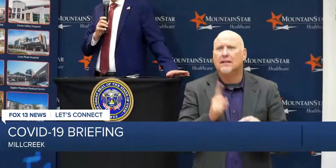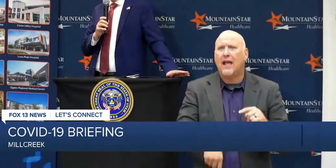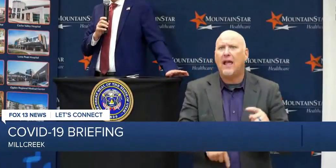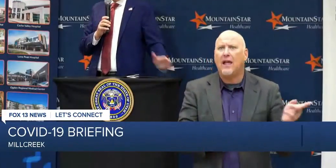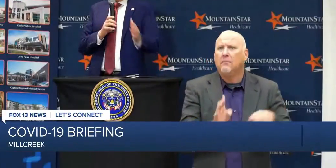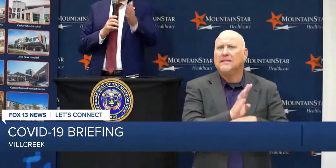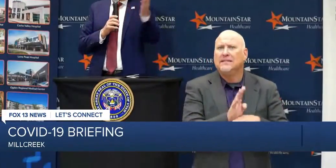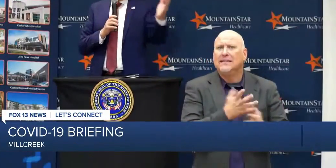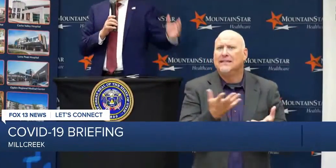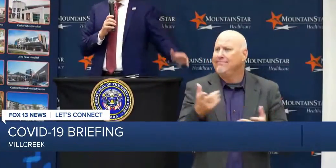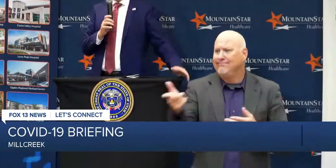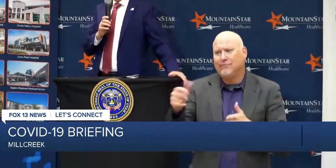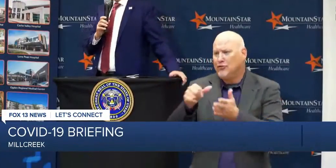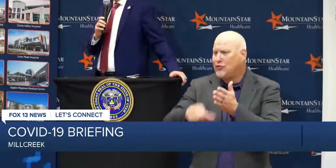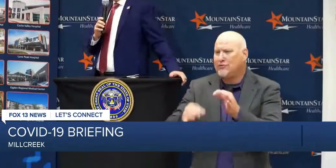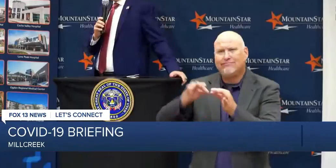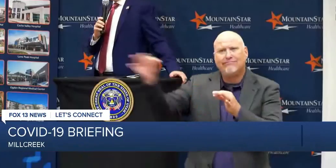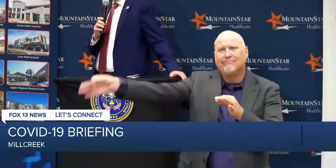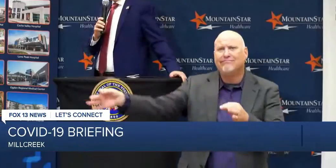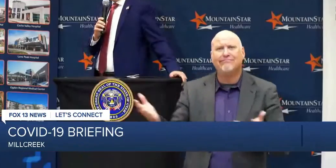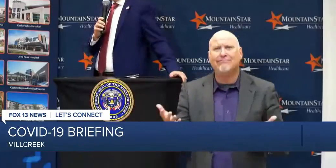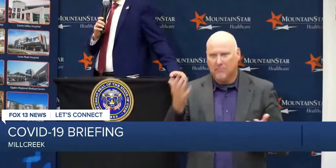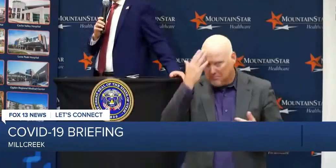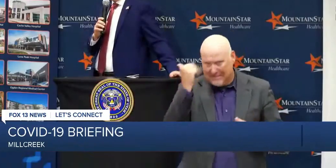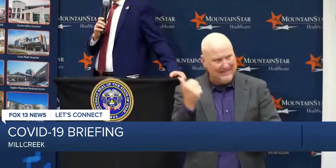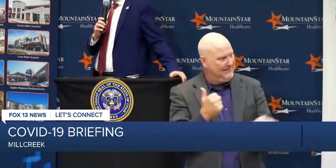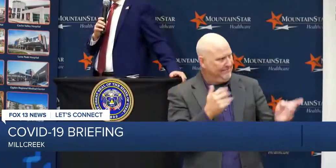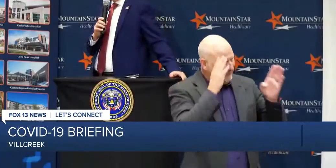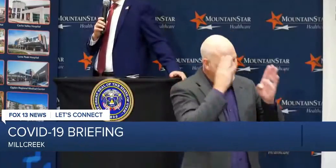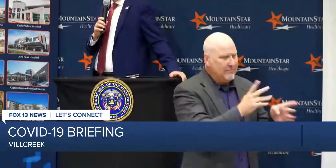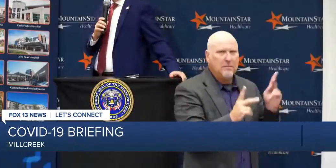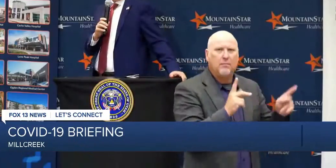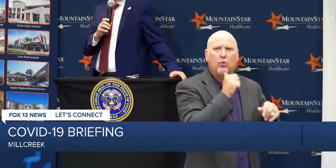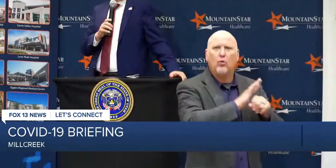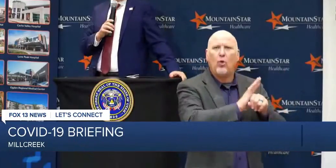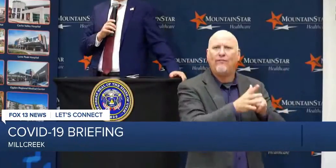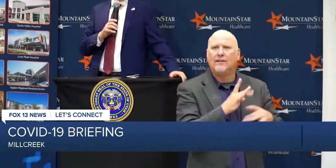depending on what's happening out there, and that's exactly why we wanted to have this press conference this morning.